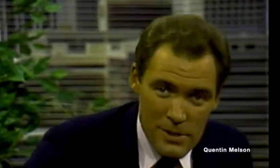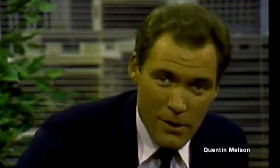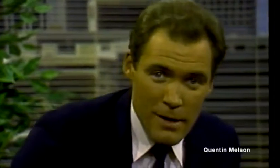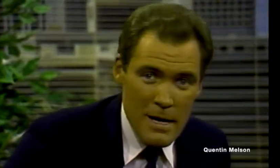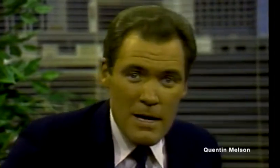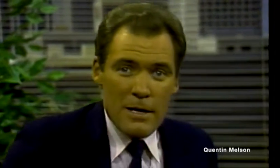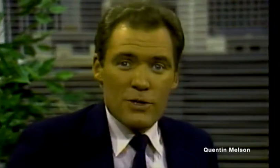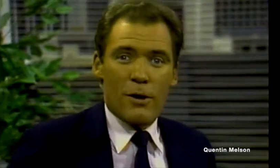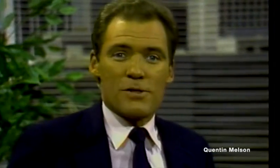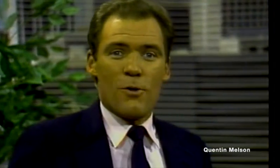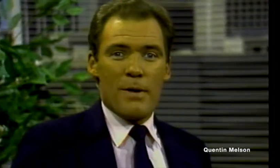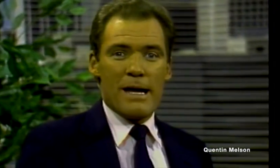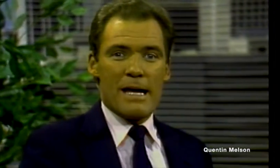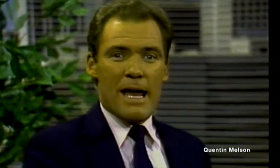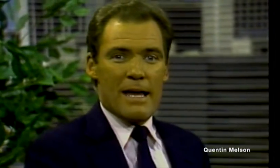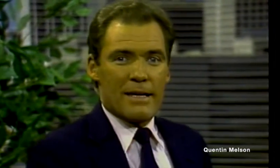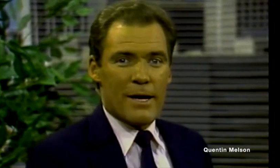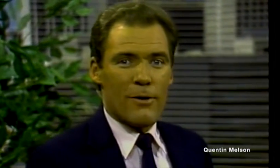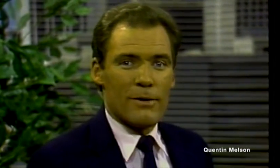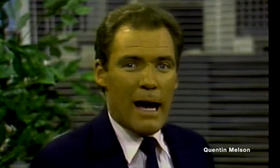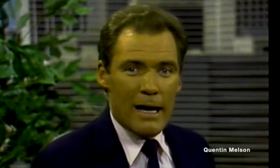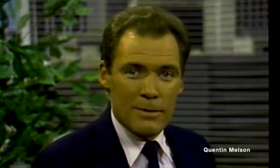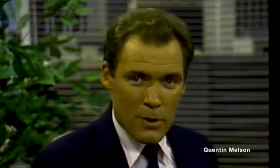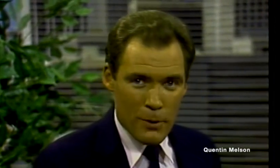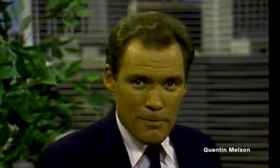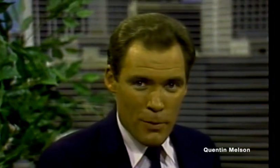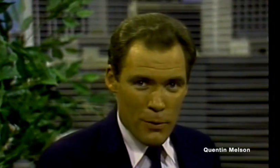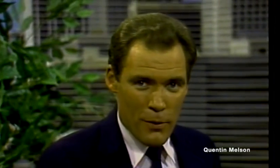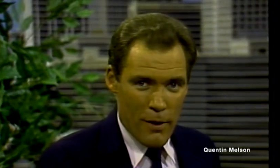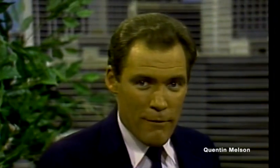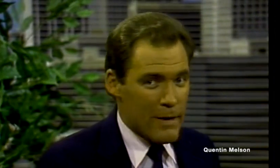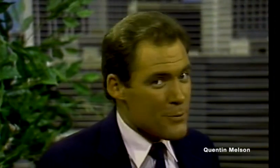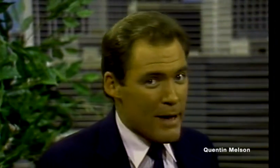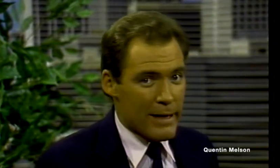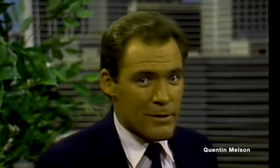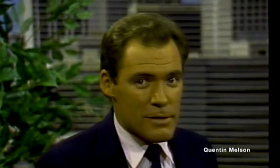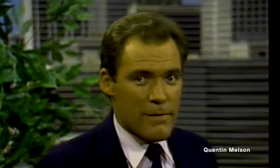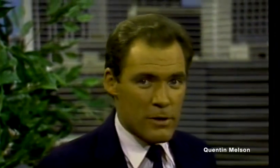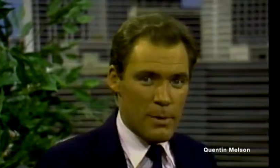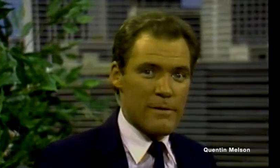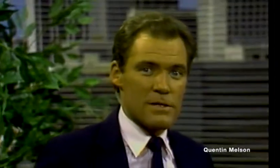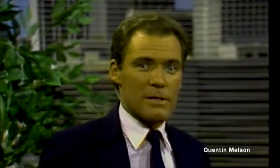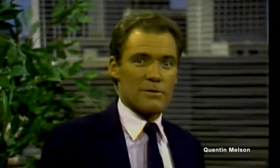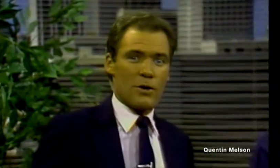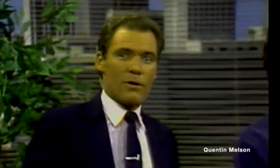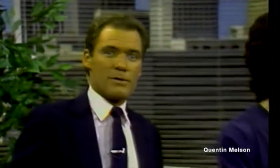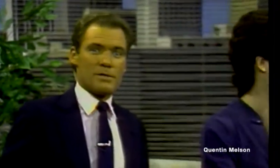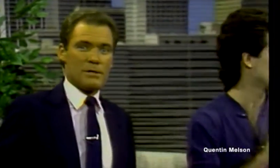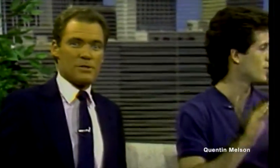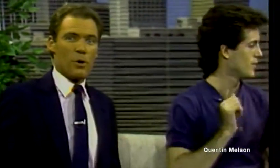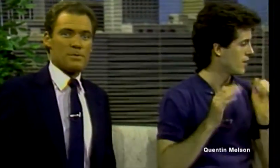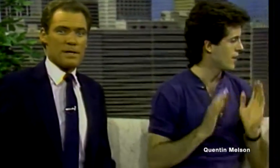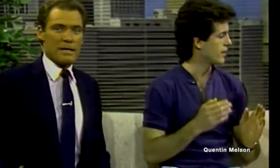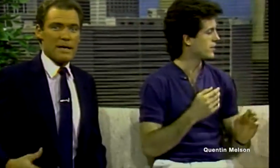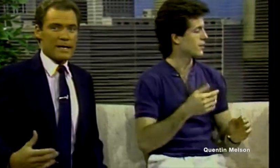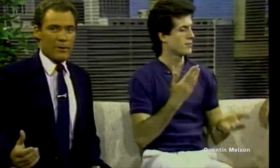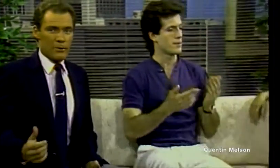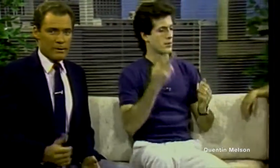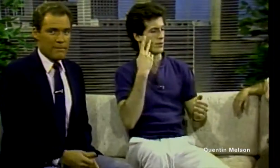are Charles Homet and CAROLE ADDABBO. Both are veteran actors. In fact, you may have seen Charles in the soaps and CAROLE in